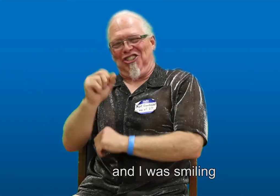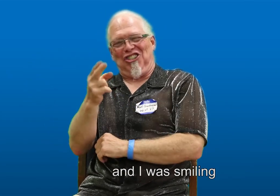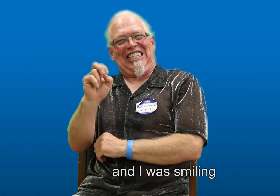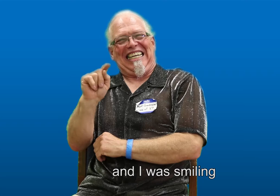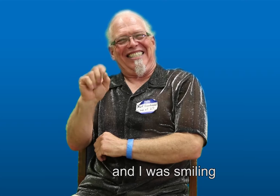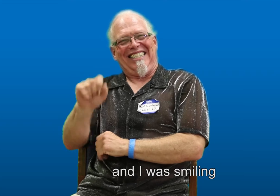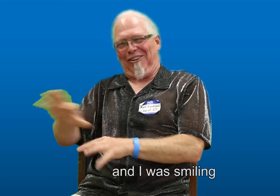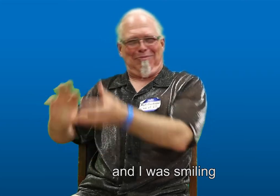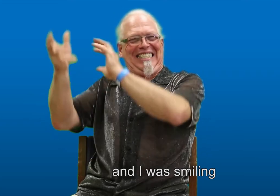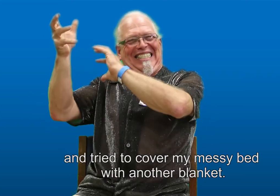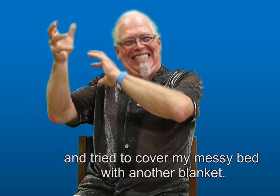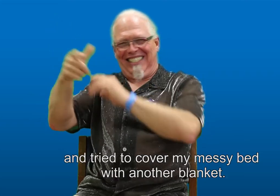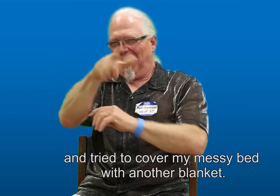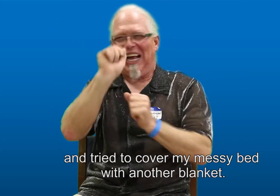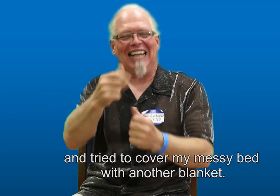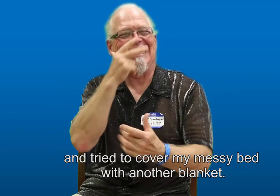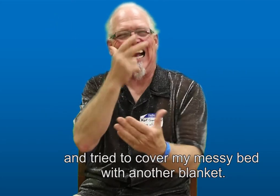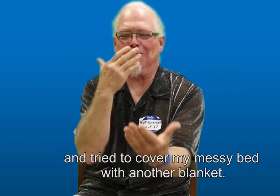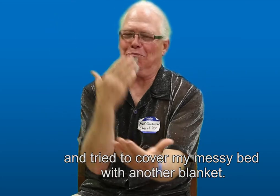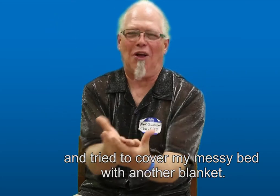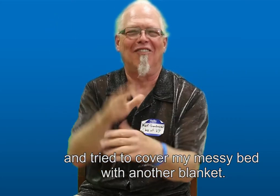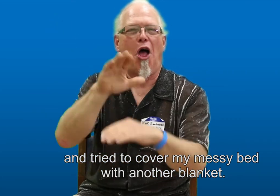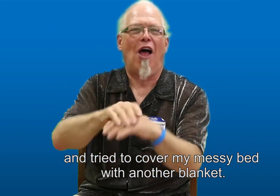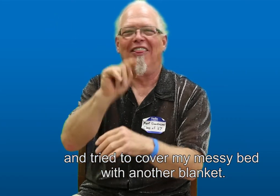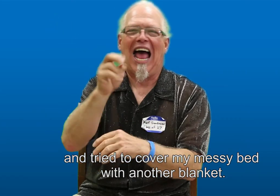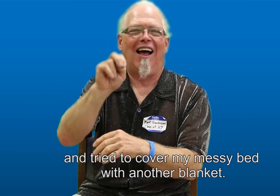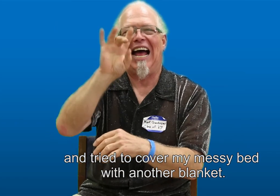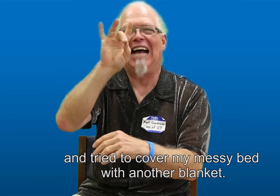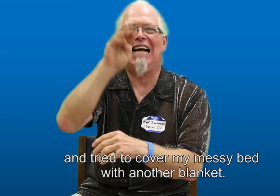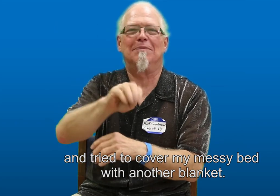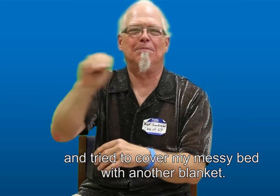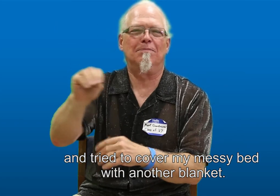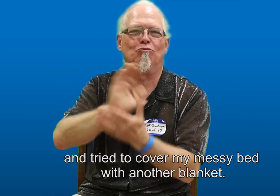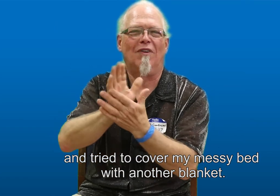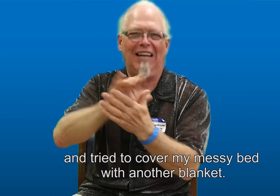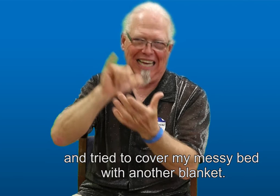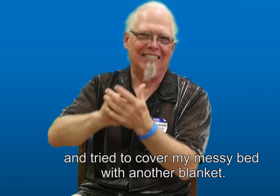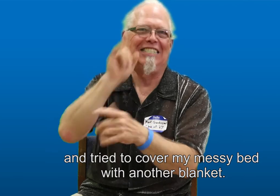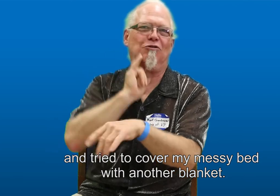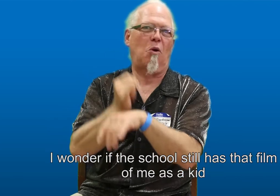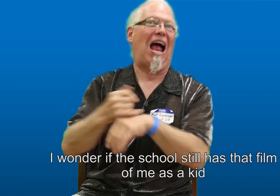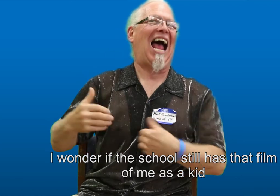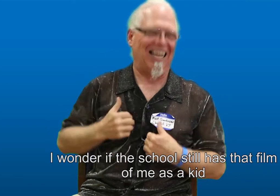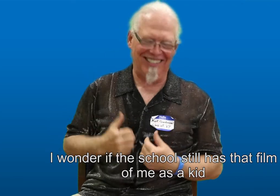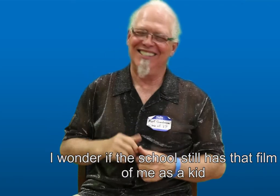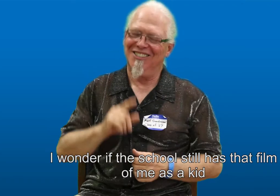I was smiling, and I tried to cover my messy bed with another blanket, but I wonder if the school still